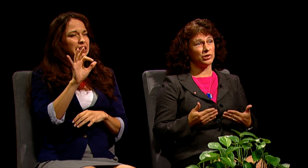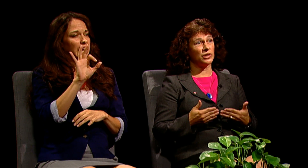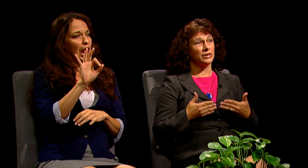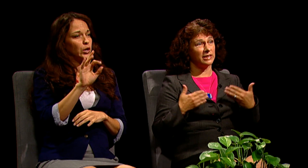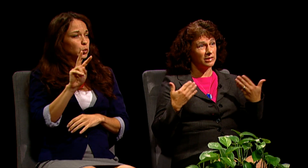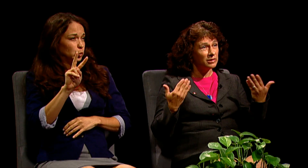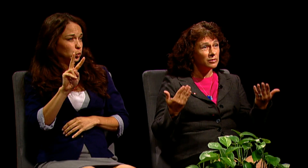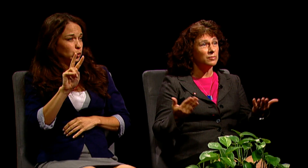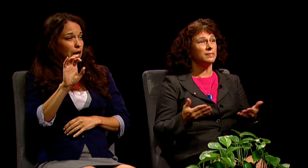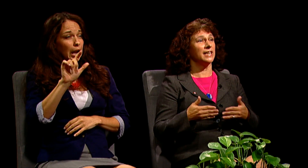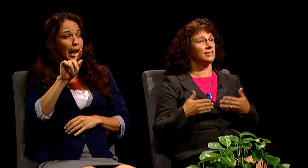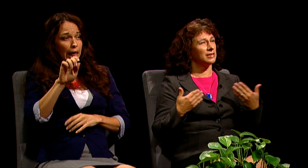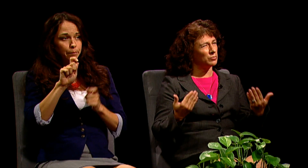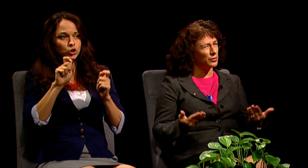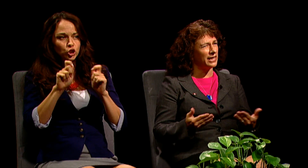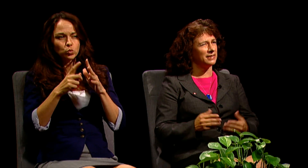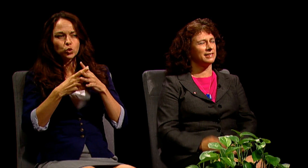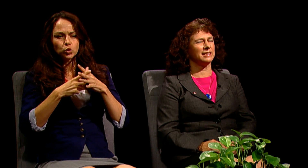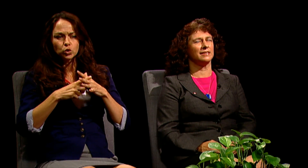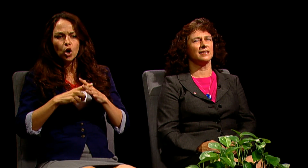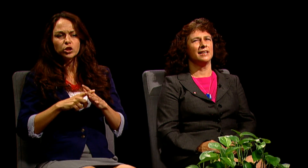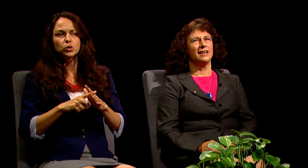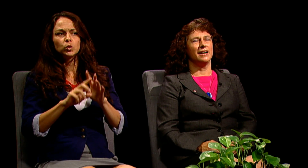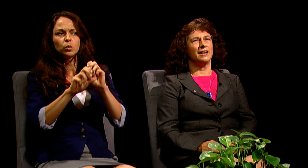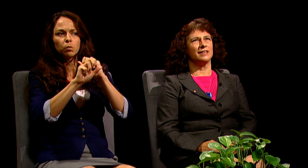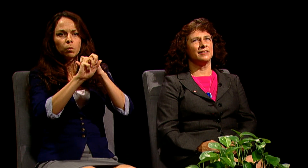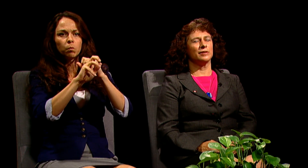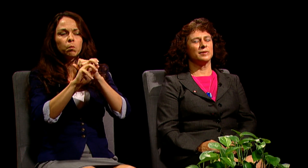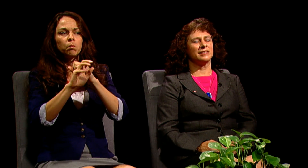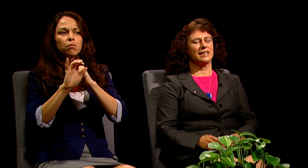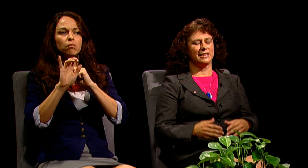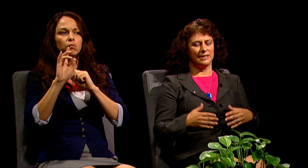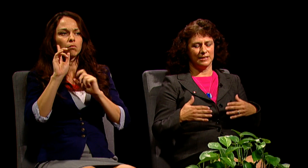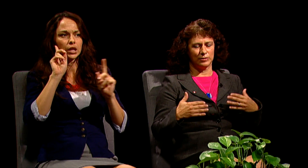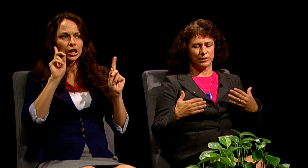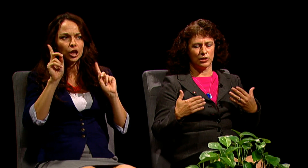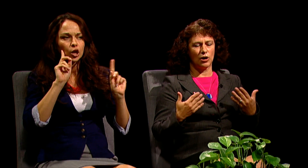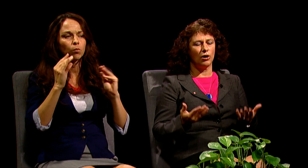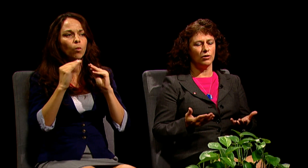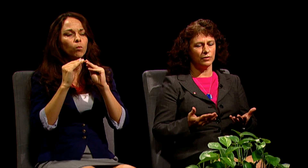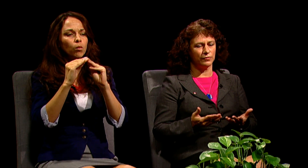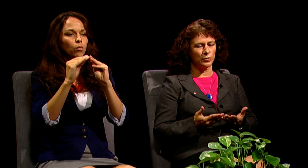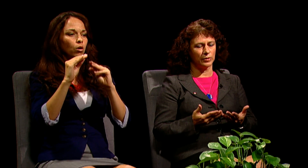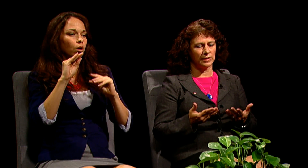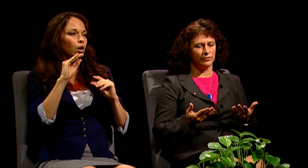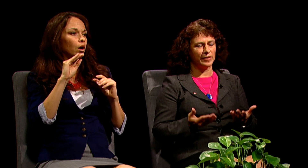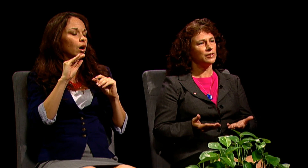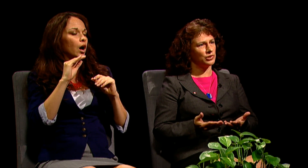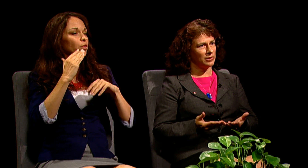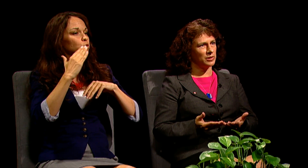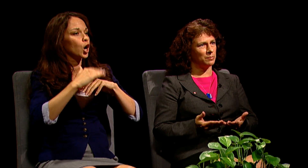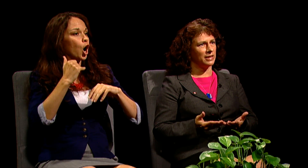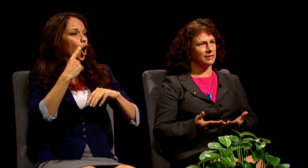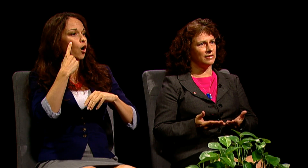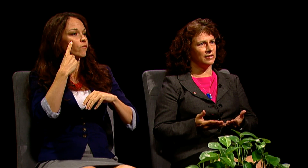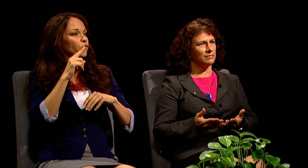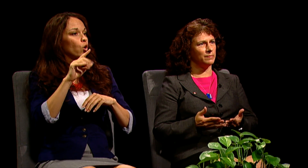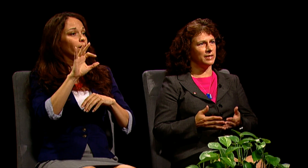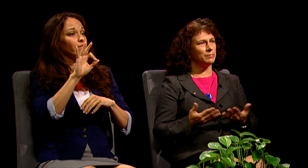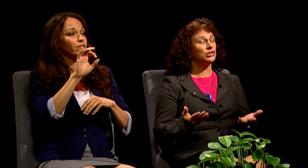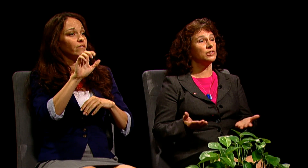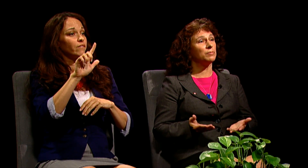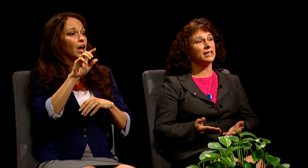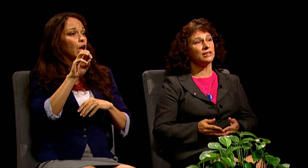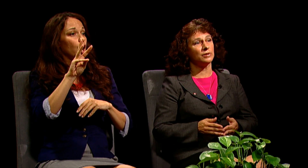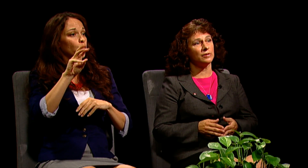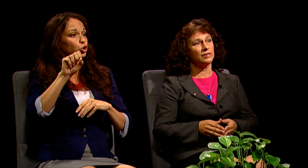change was starting to get some press, and there was a call for fellowships by